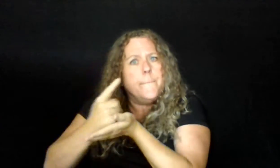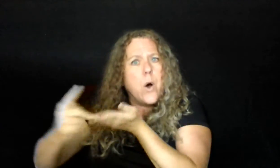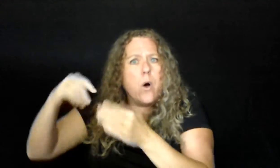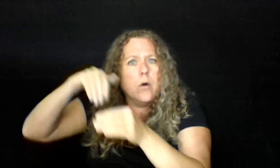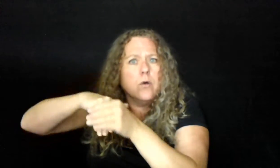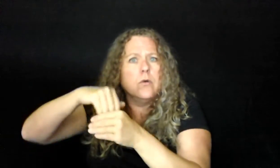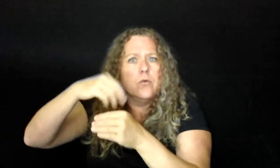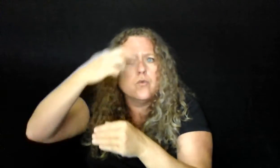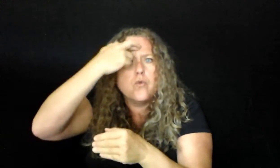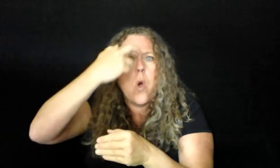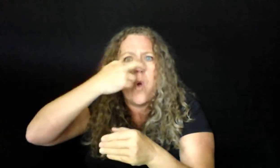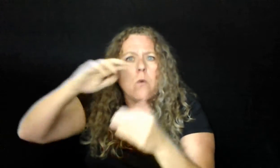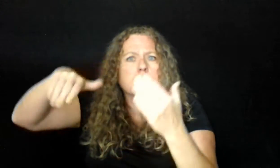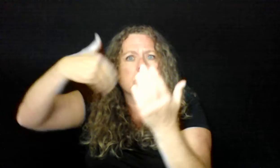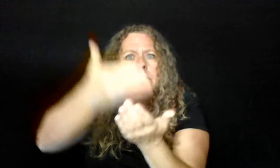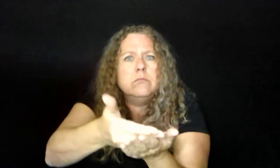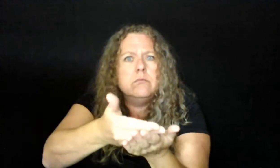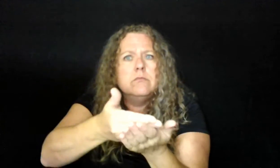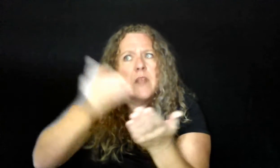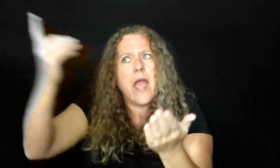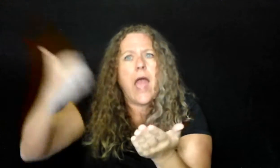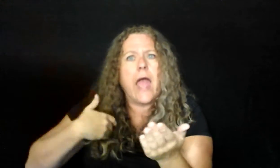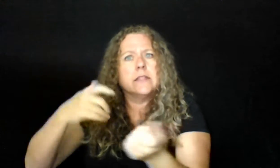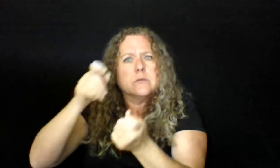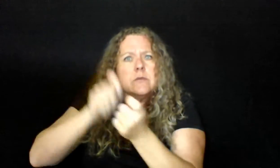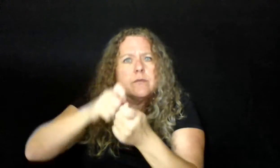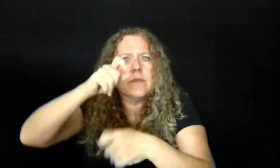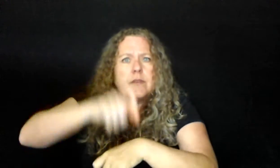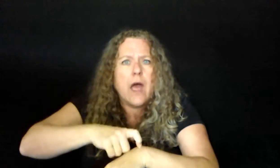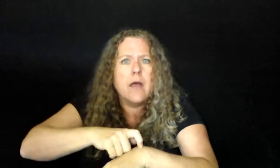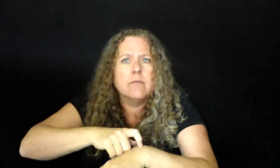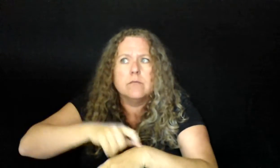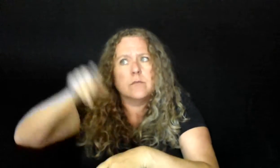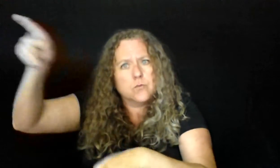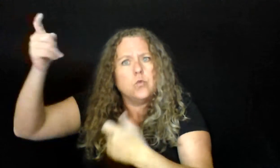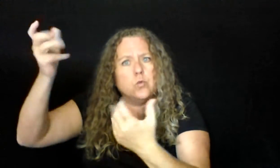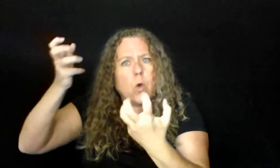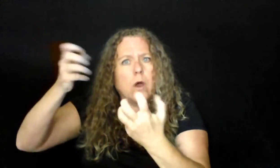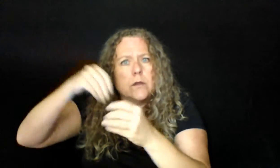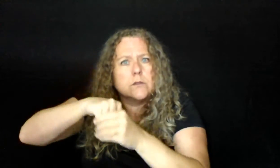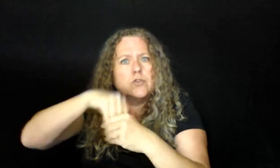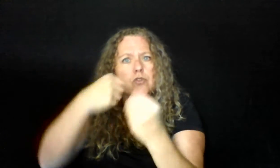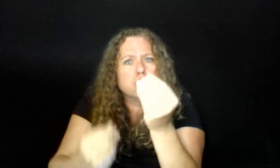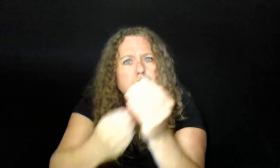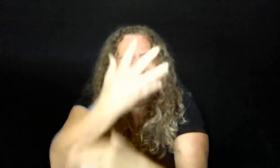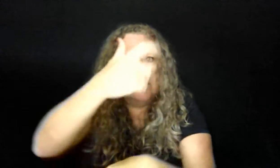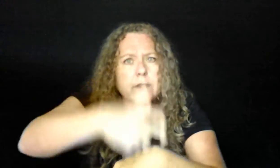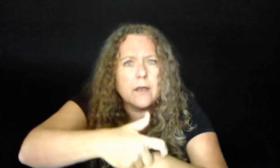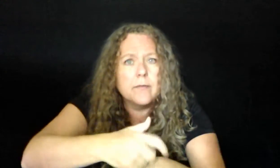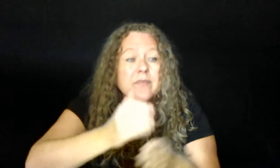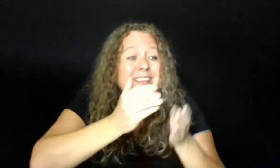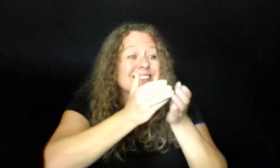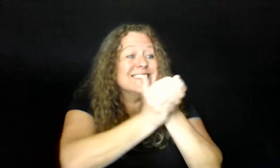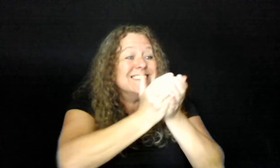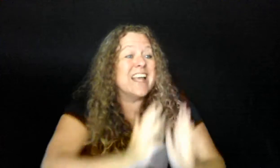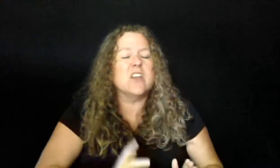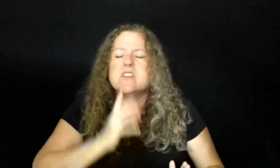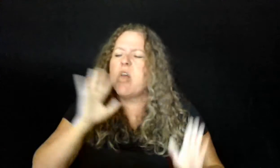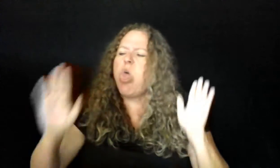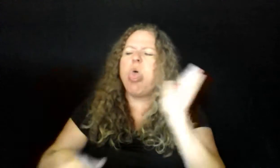timeline wasn't going to be modified. Now, they could wait, or they could be made to wait, but they're not getting to